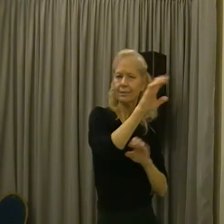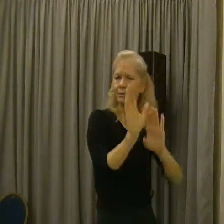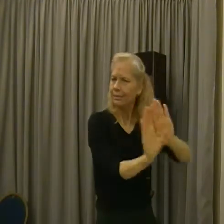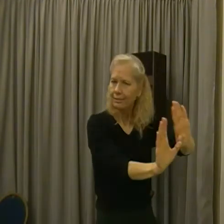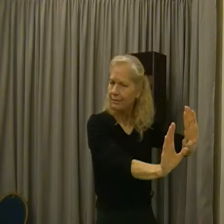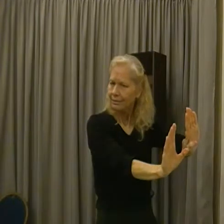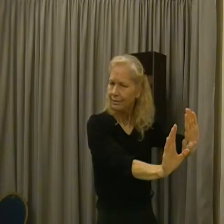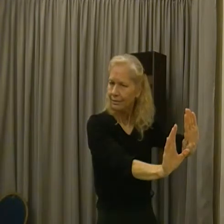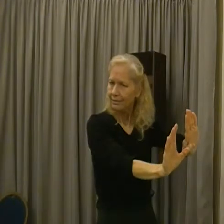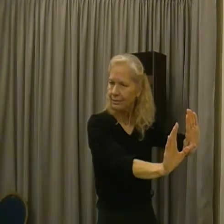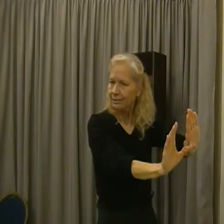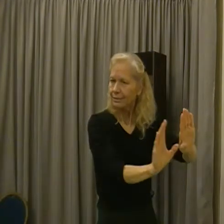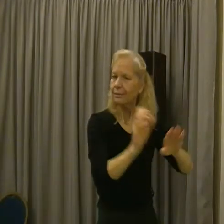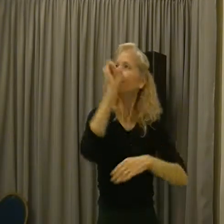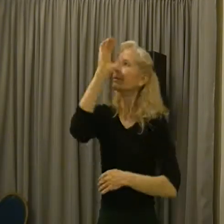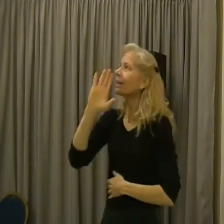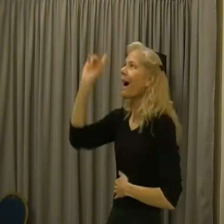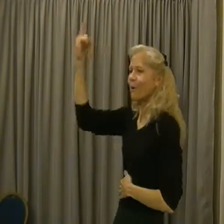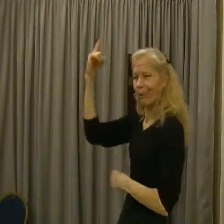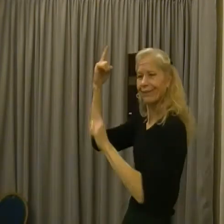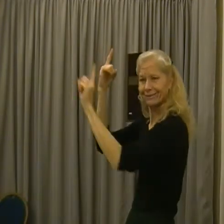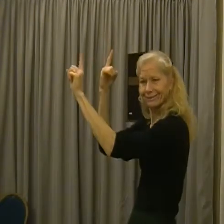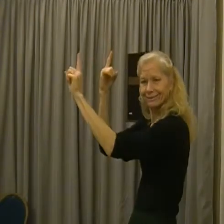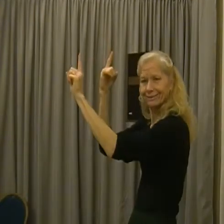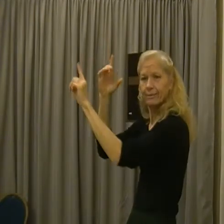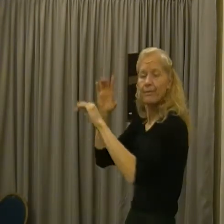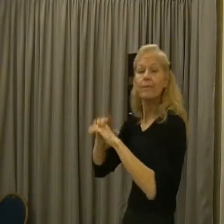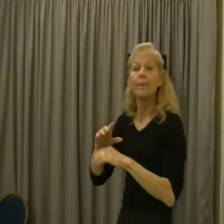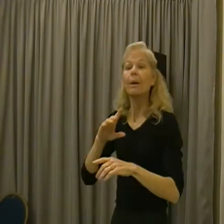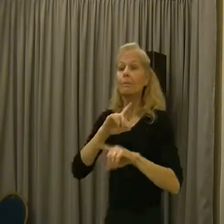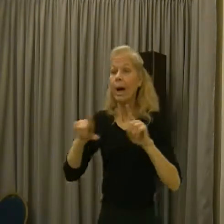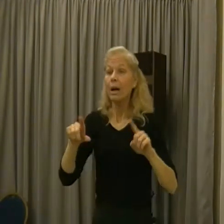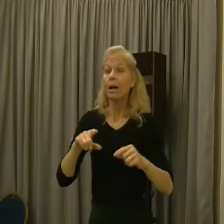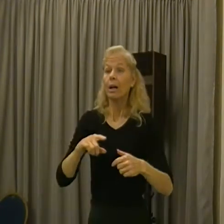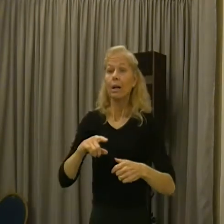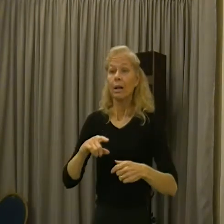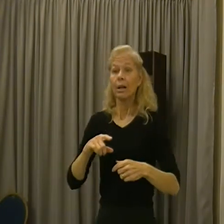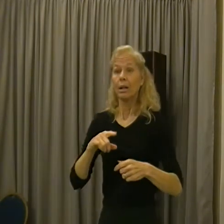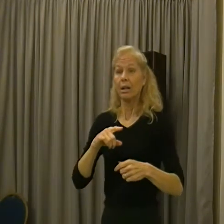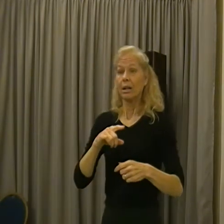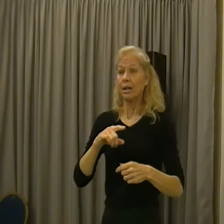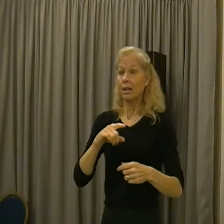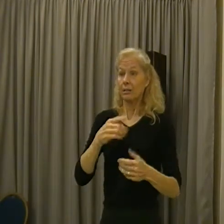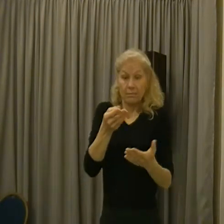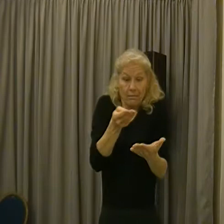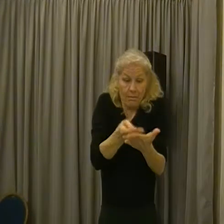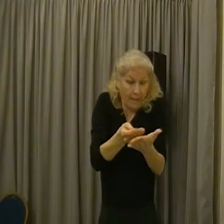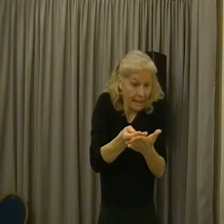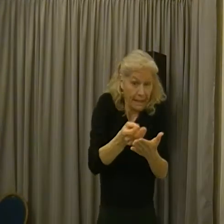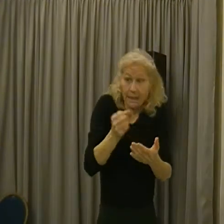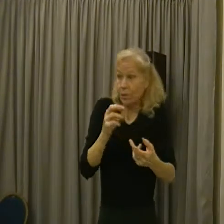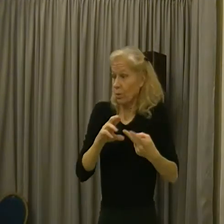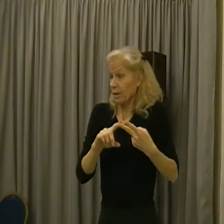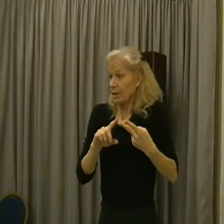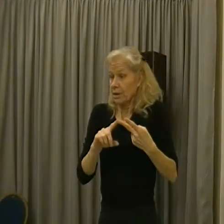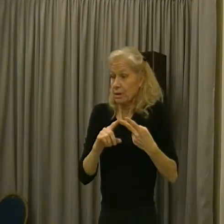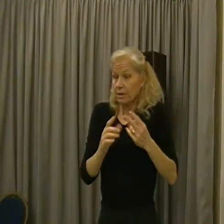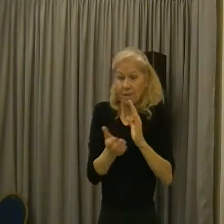We see that when these things are submitted to God, when they're used, whatever gifts God's given us, then He can use them for His glory.